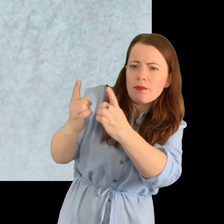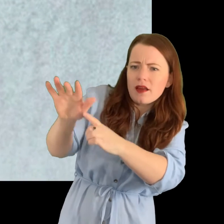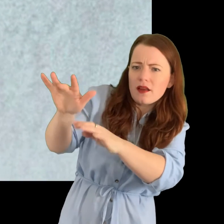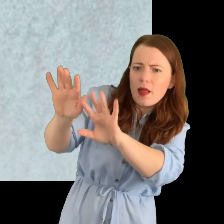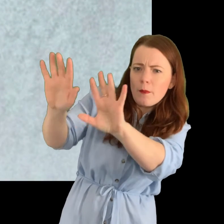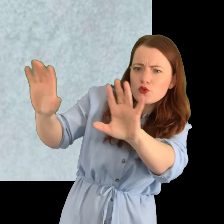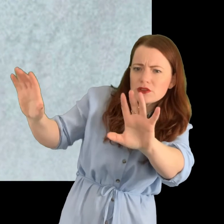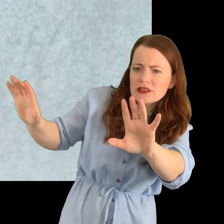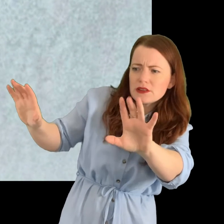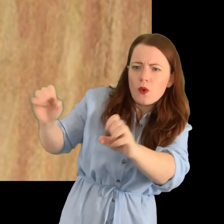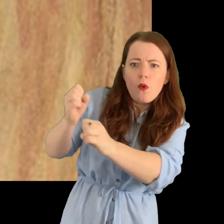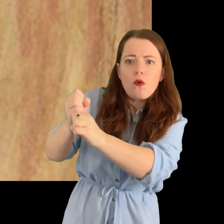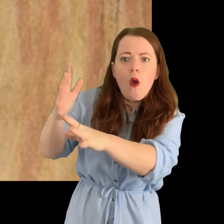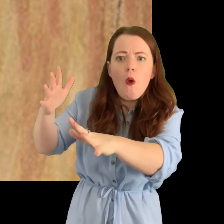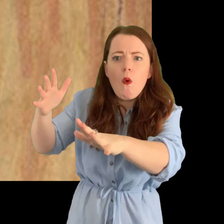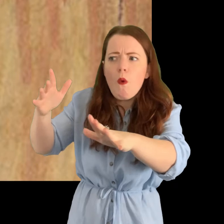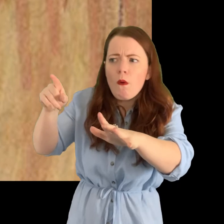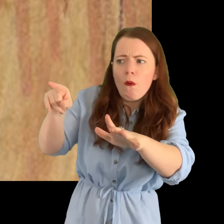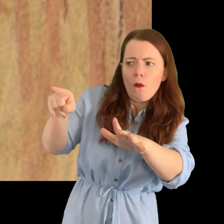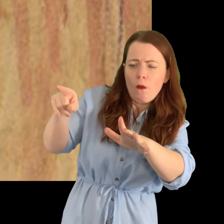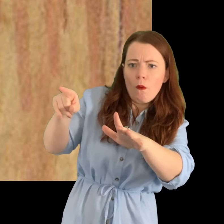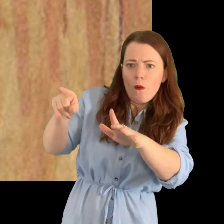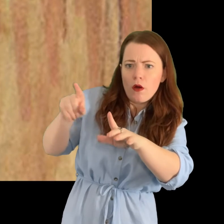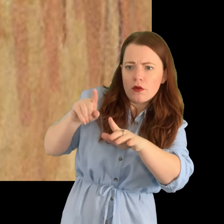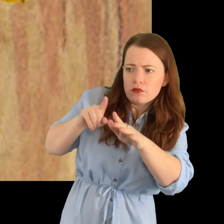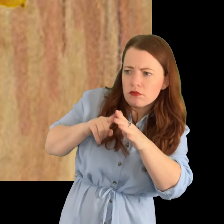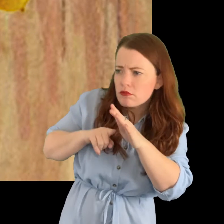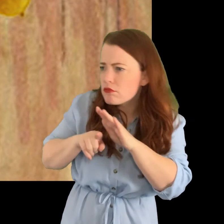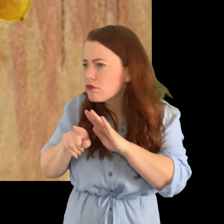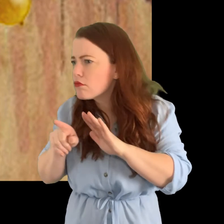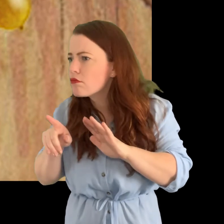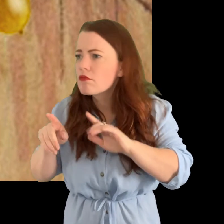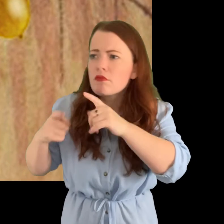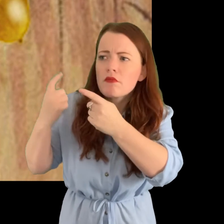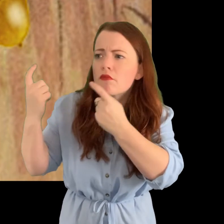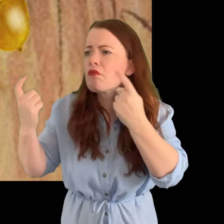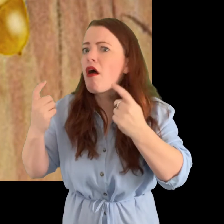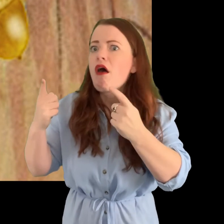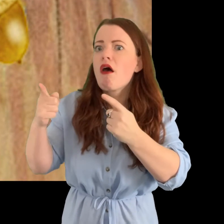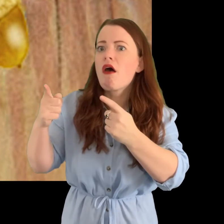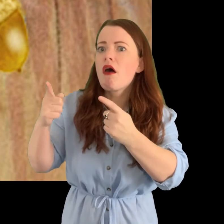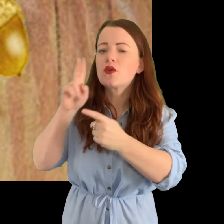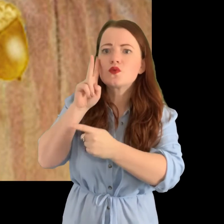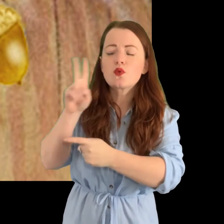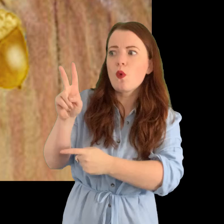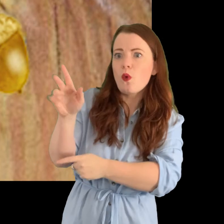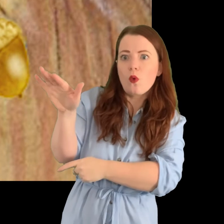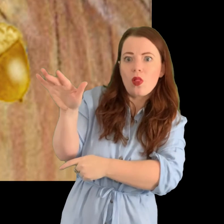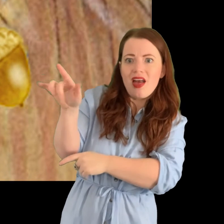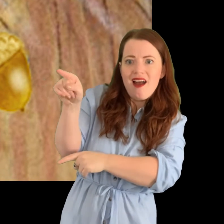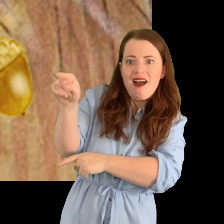in the bushes. There was something glinting gold. He followed quickly after till he came into a clearing, and where he